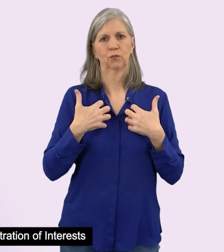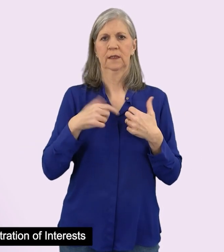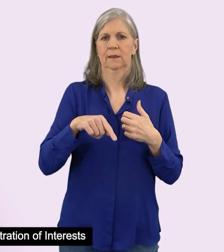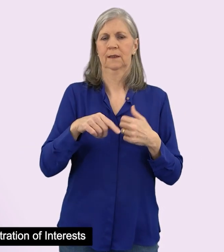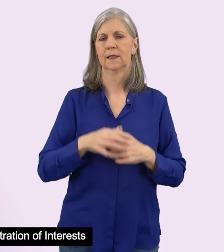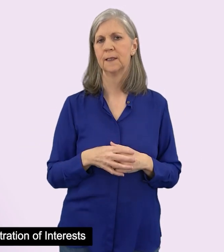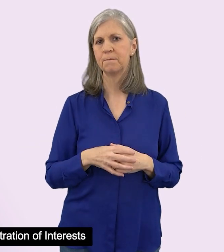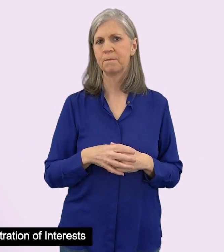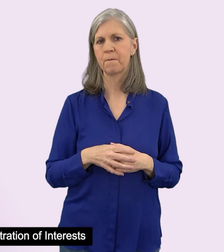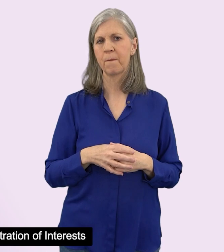registration of interests,